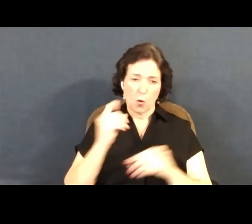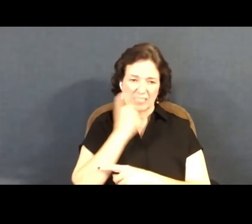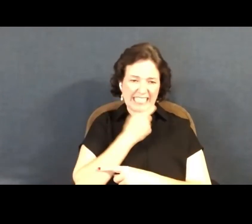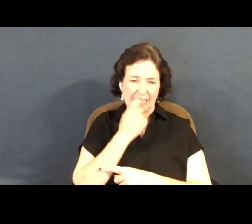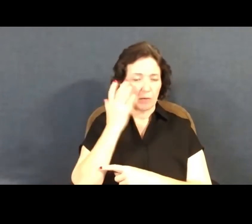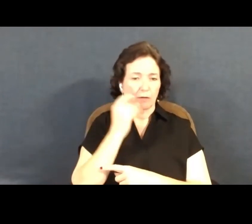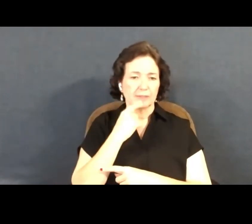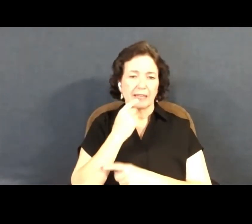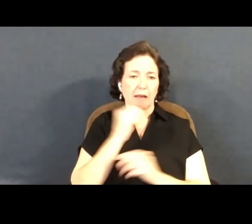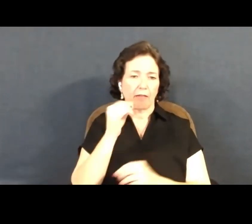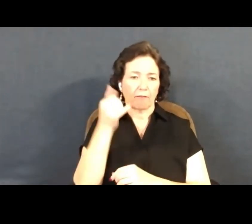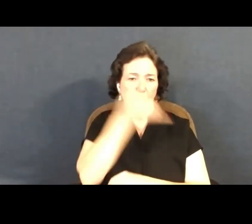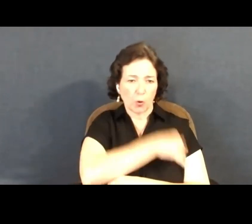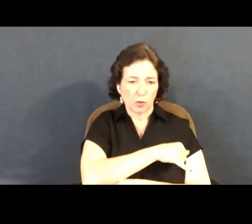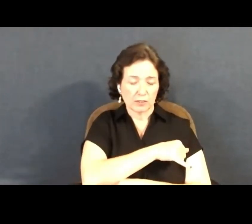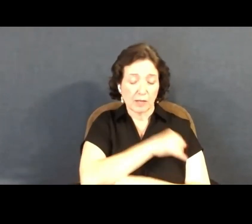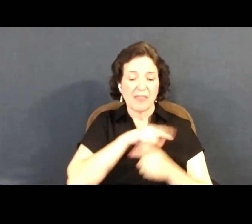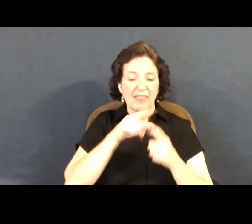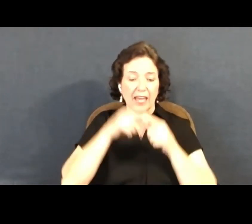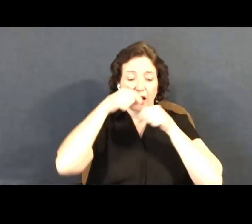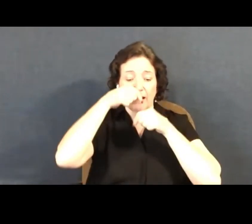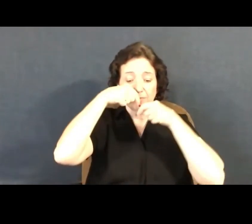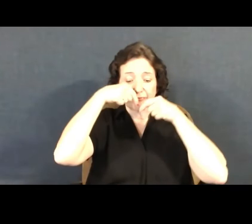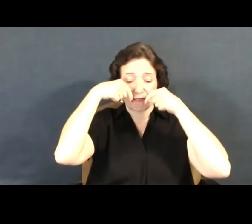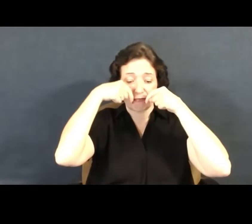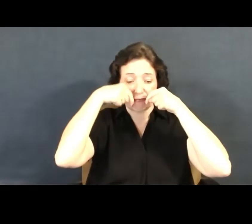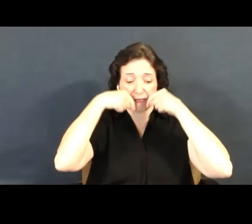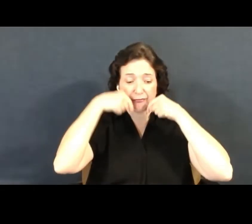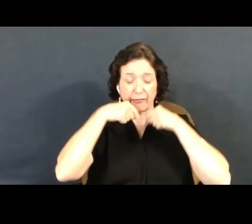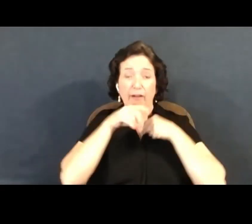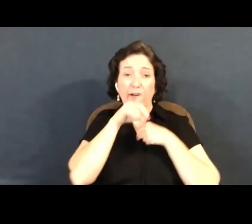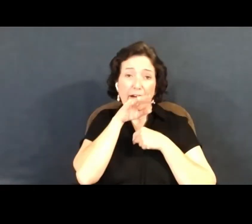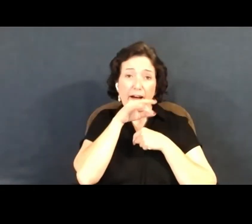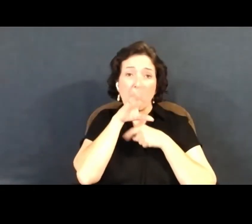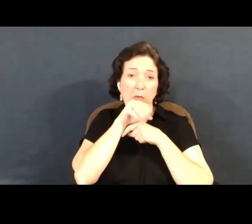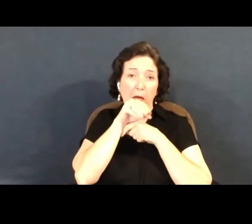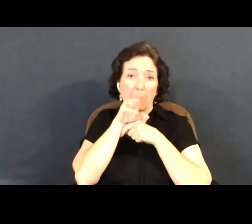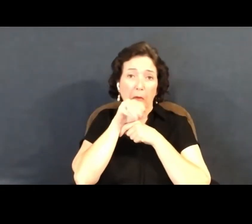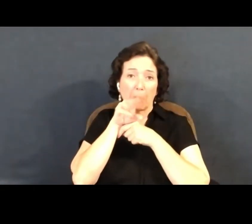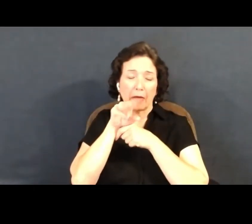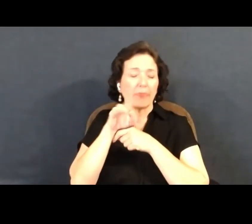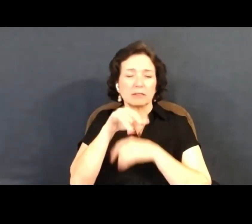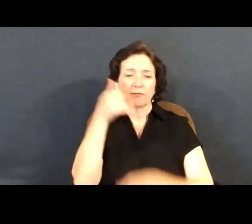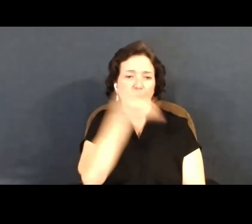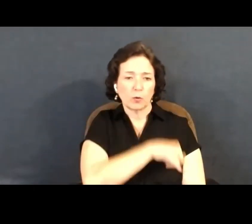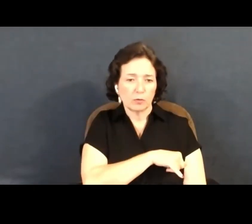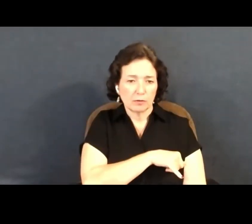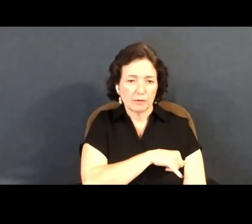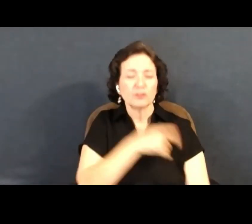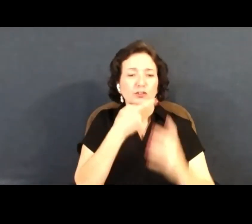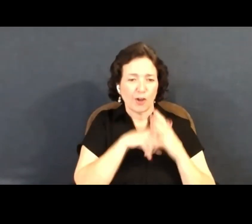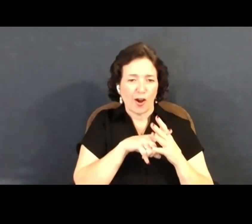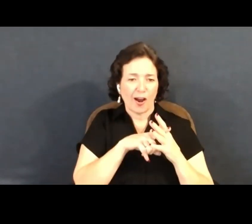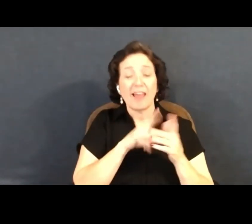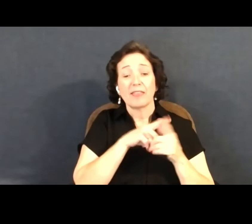nothing foolish. And then they grow, usually as soon as you start talking, because that's when you start talking foolery. And then, of course, you lose